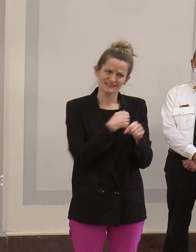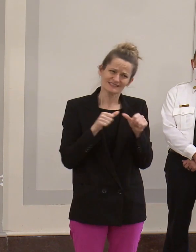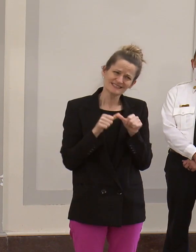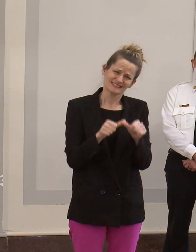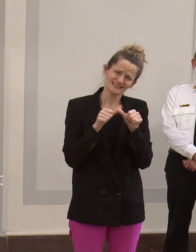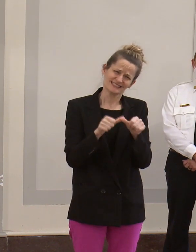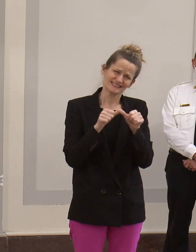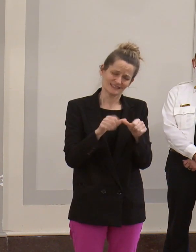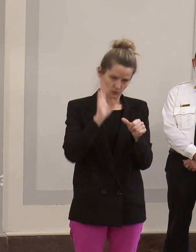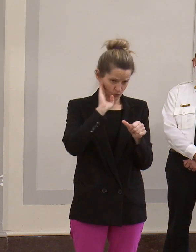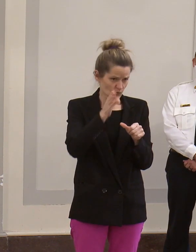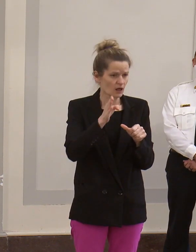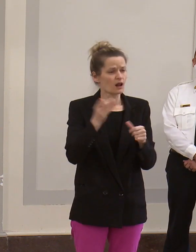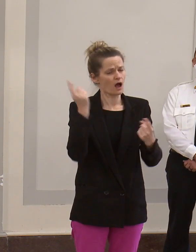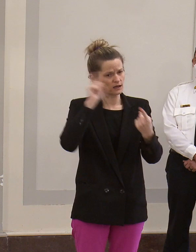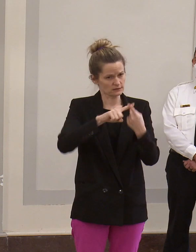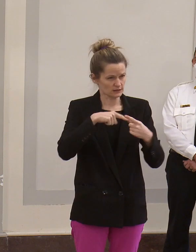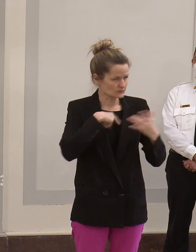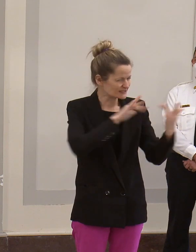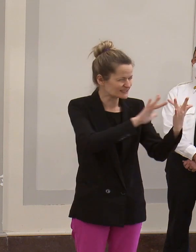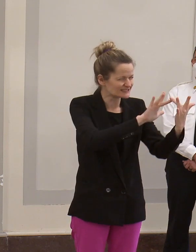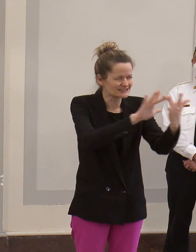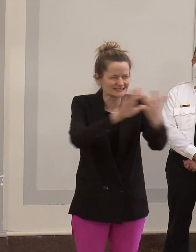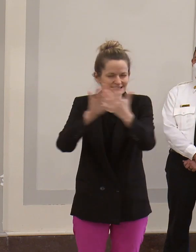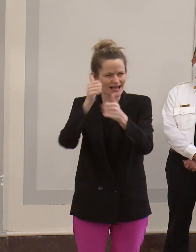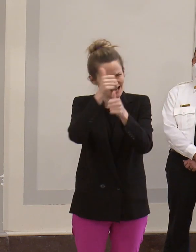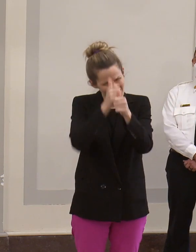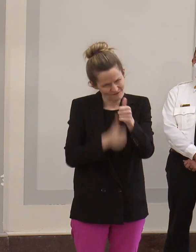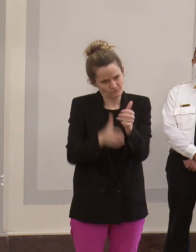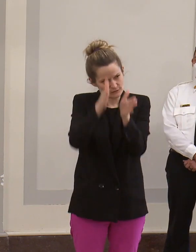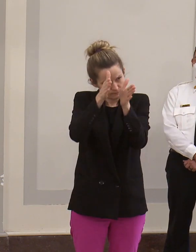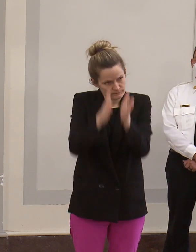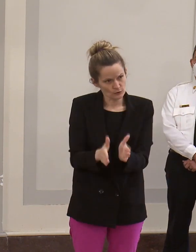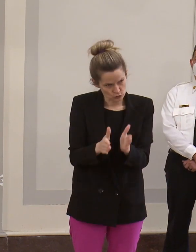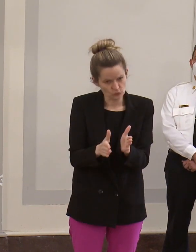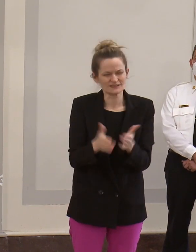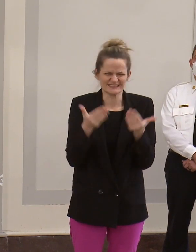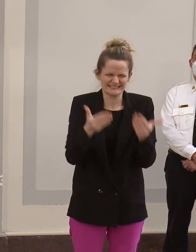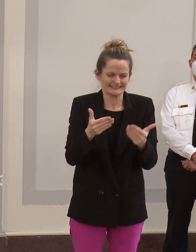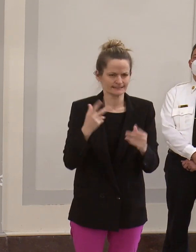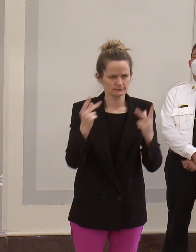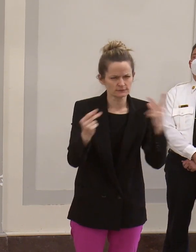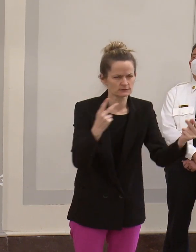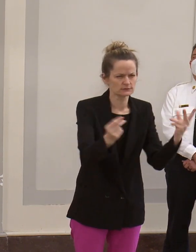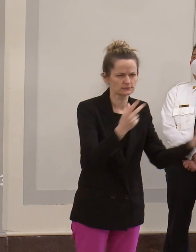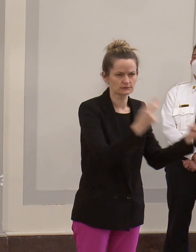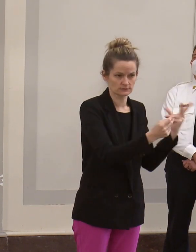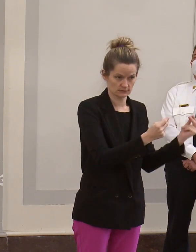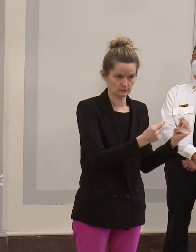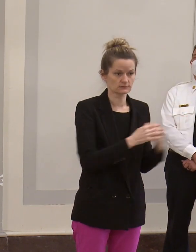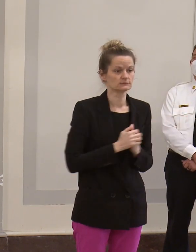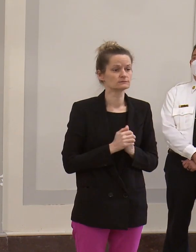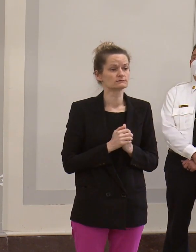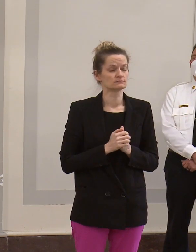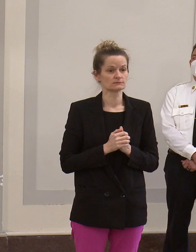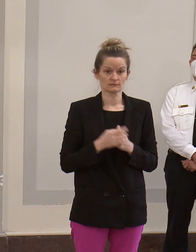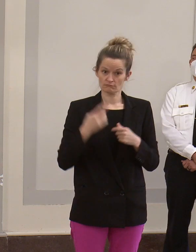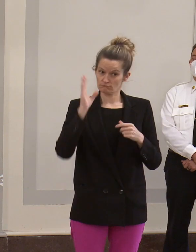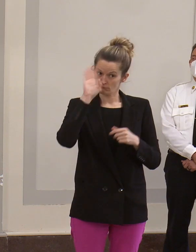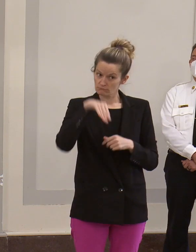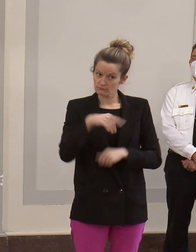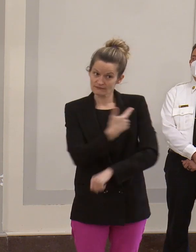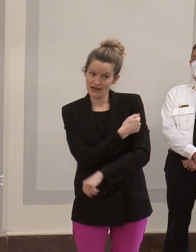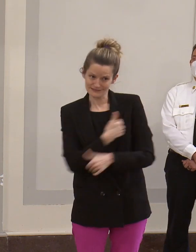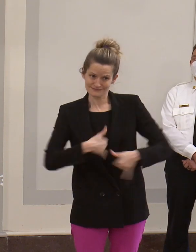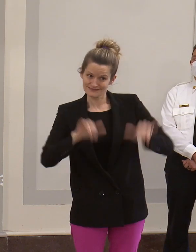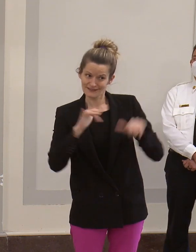everyone who is interested in receiving the vaccine. The opportunity is still available. I know that we've